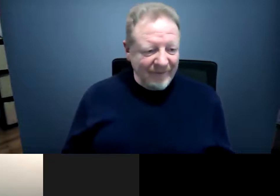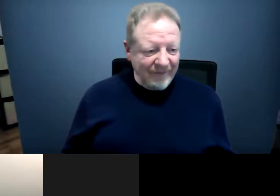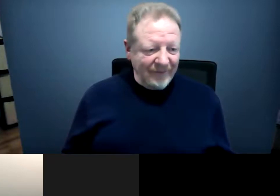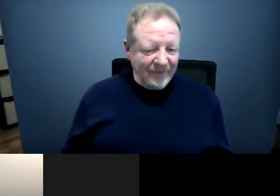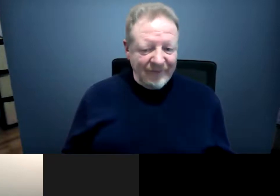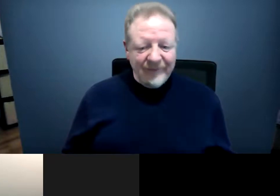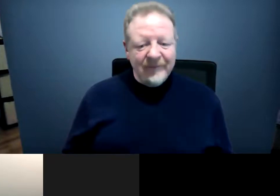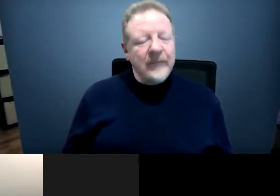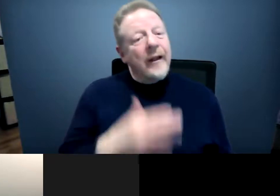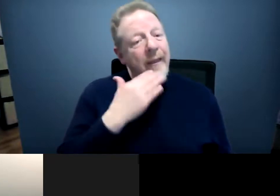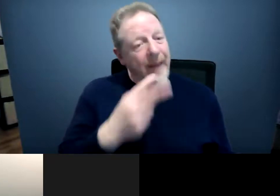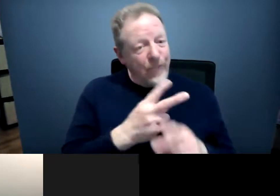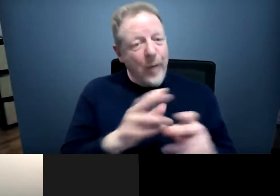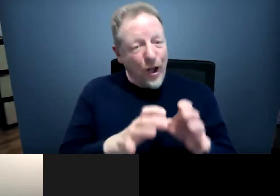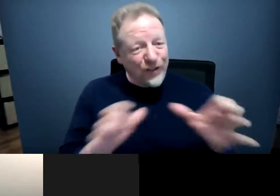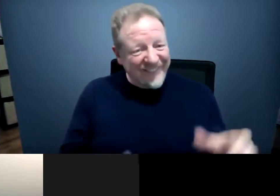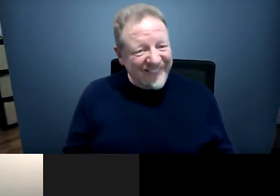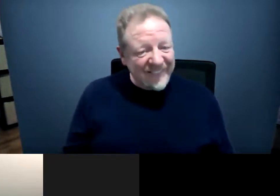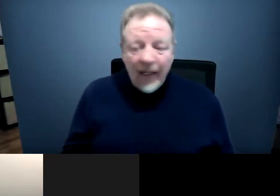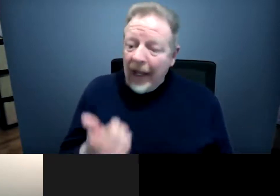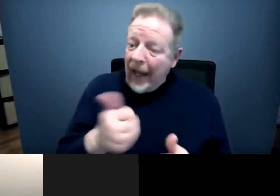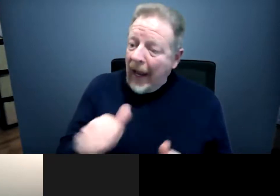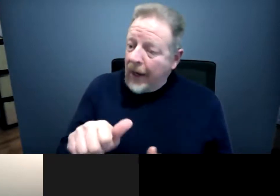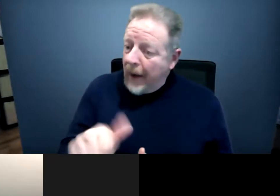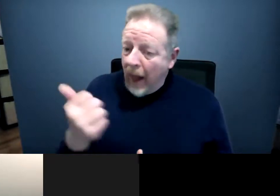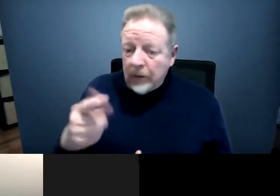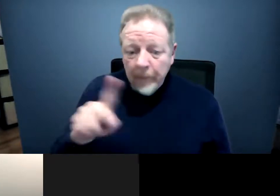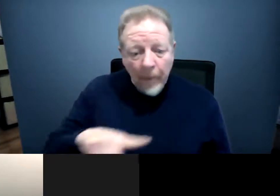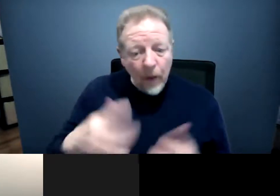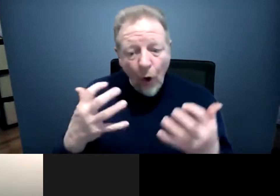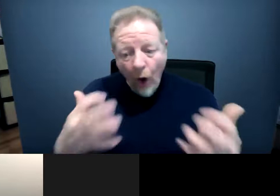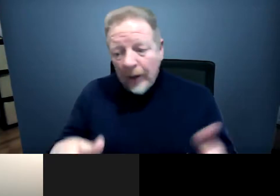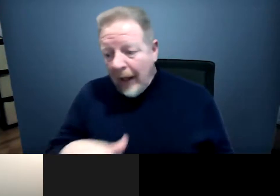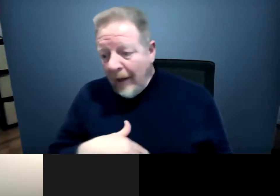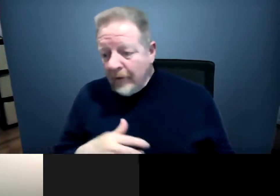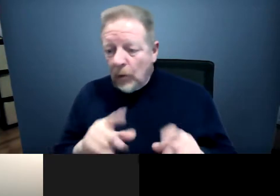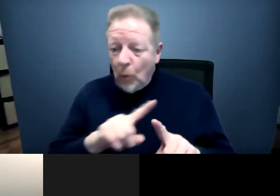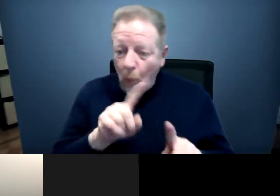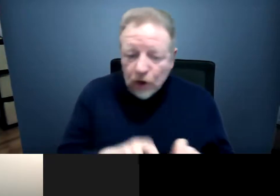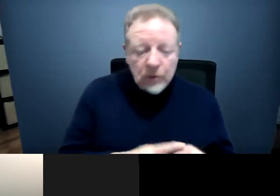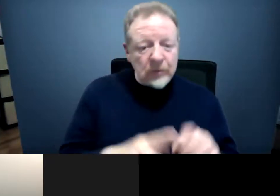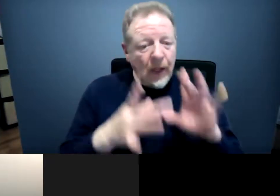Thank you very much. Anybody else have any question or comment for Penny?